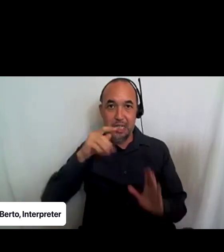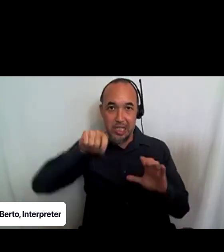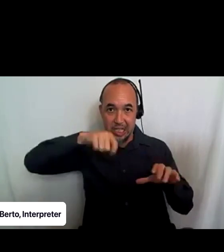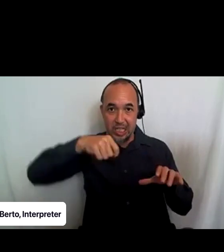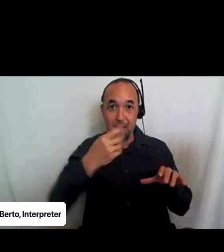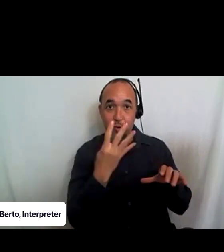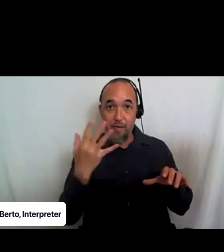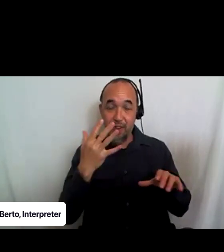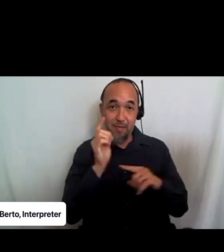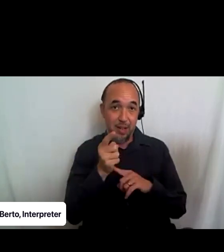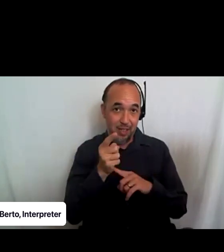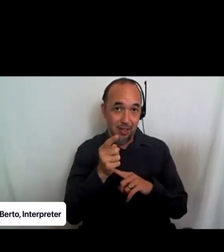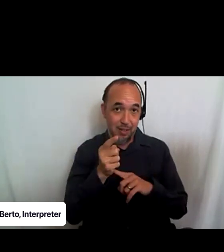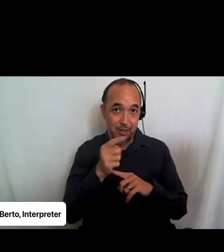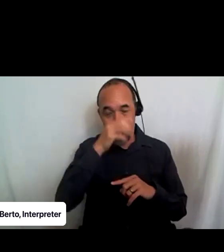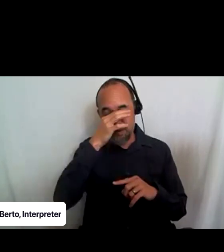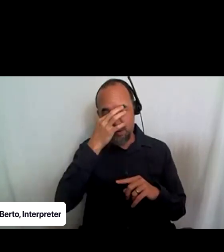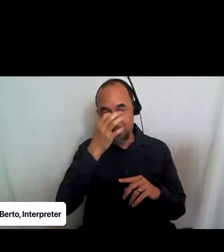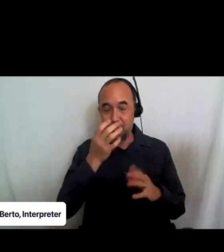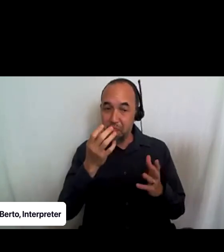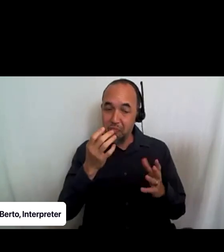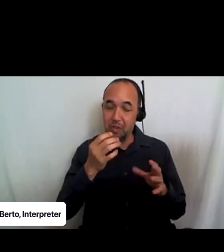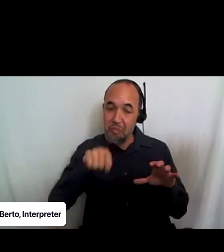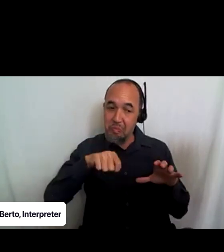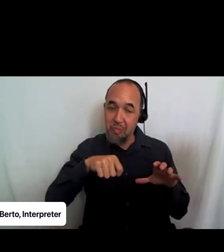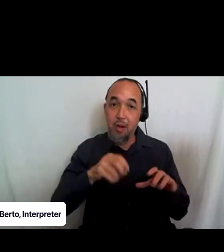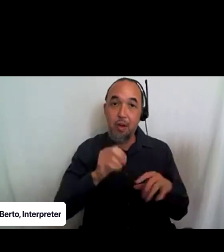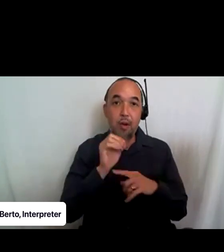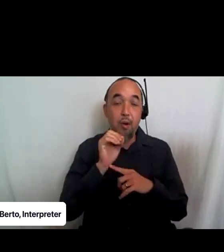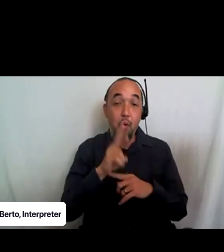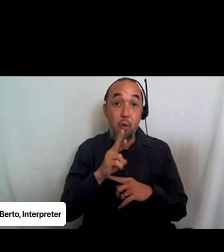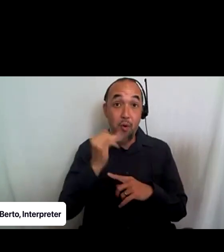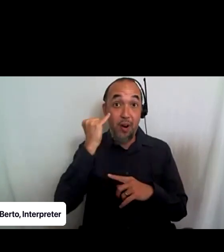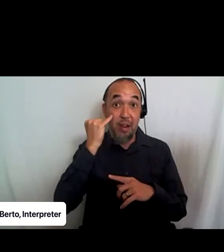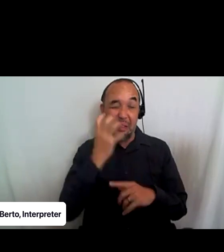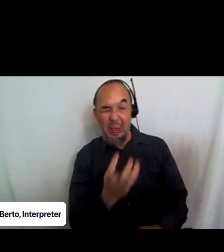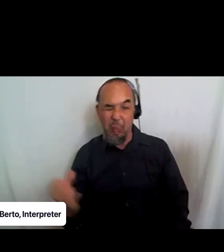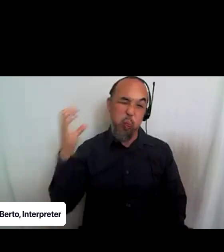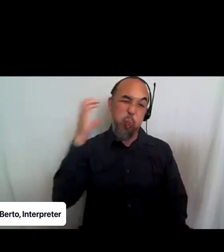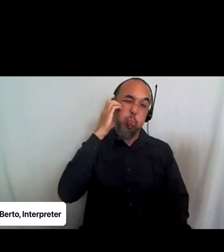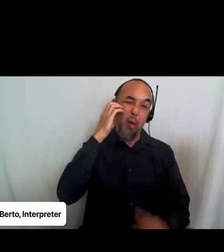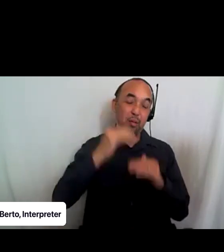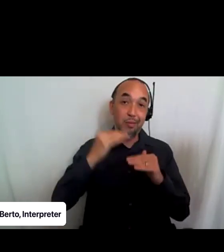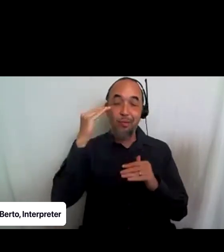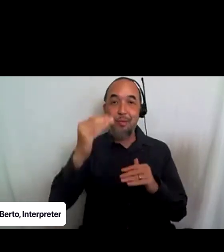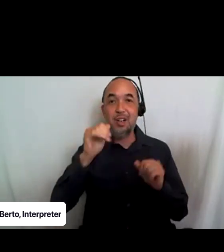too thick, you can add a little more milk or a little more heavy cream to get it to the right texture. And I'll show you what the right texture is, but that's